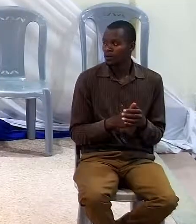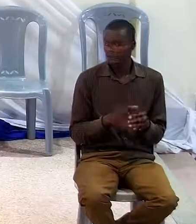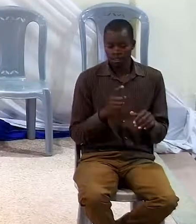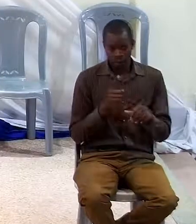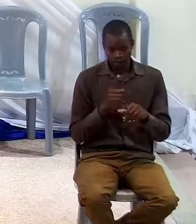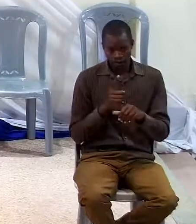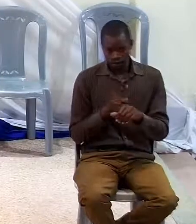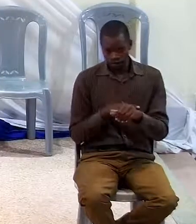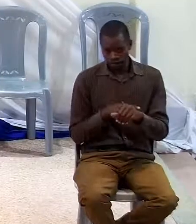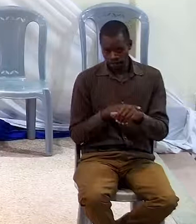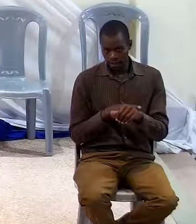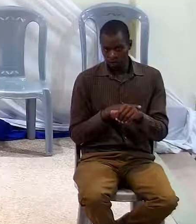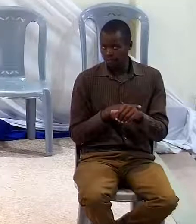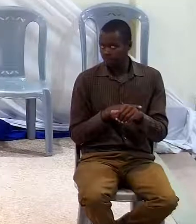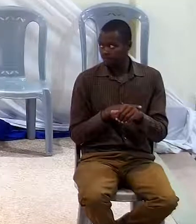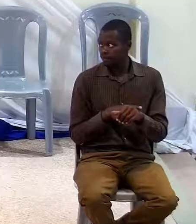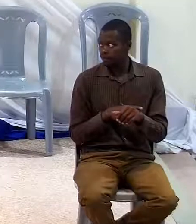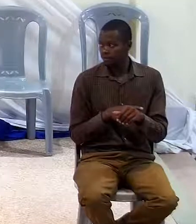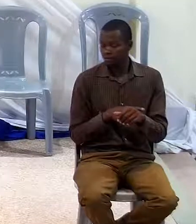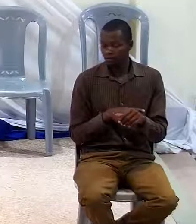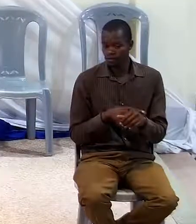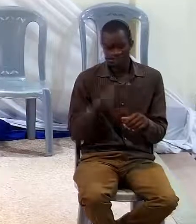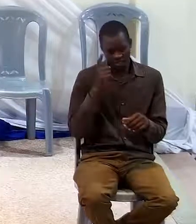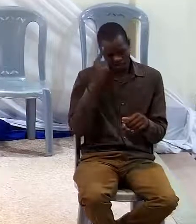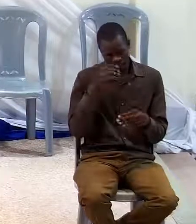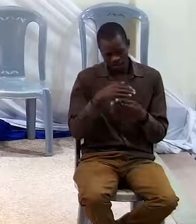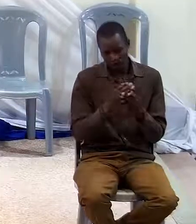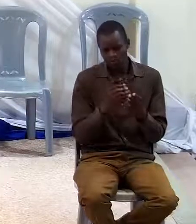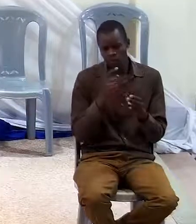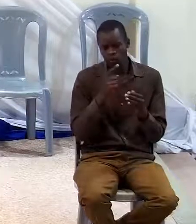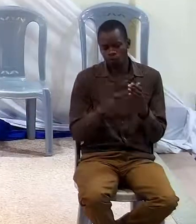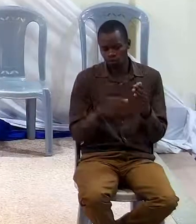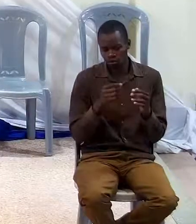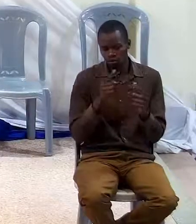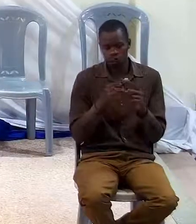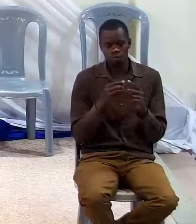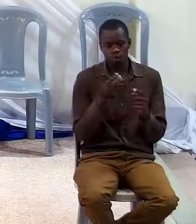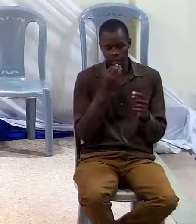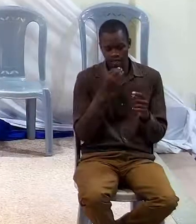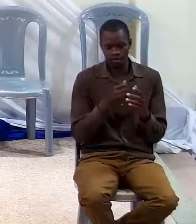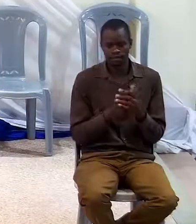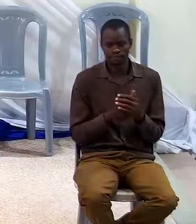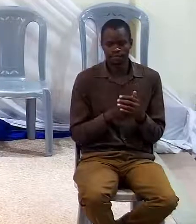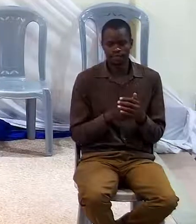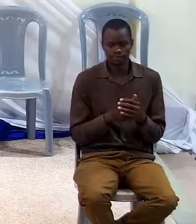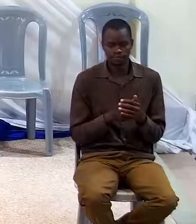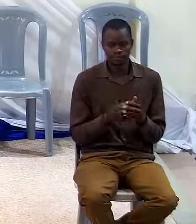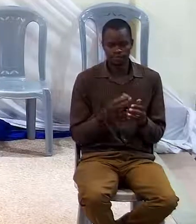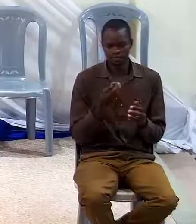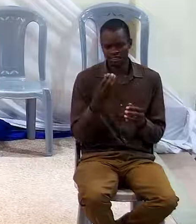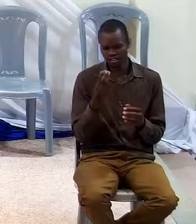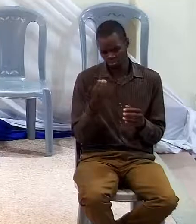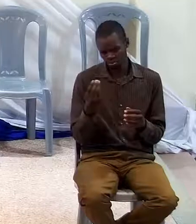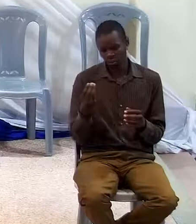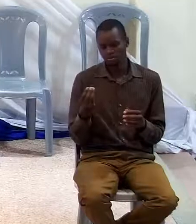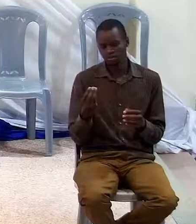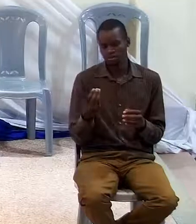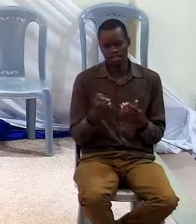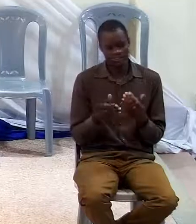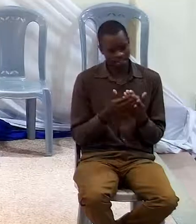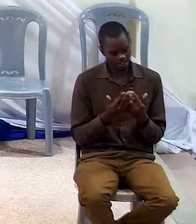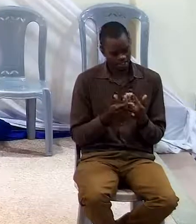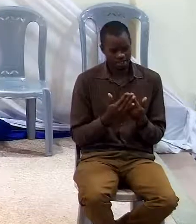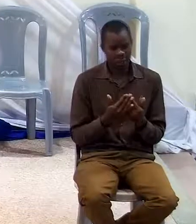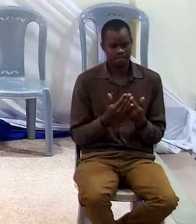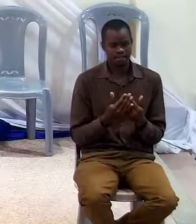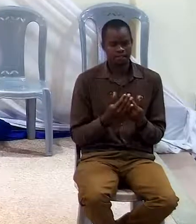how we eat, diligence, temperance, has to be emphasized. If you